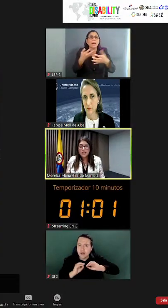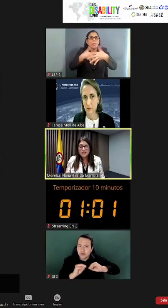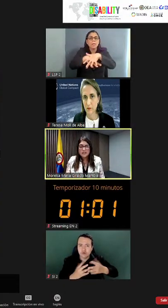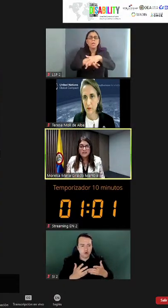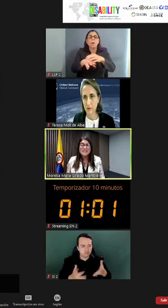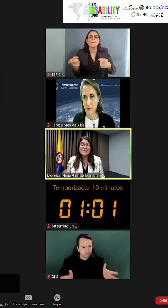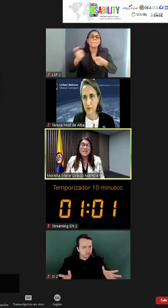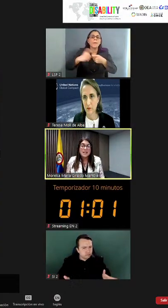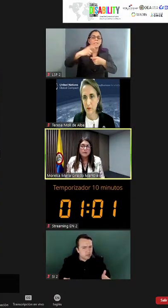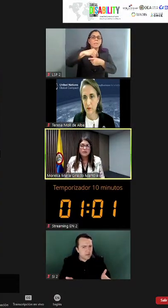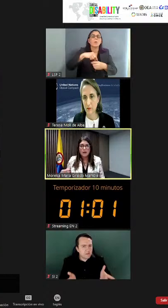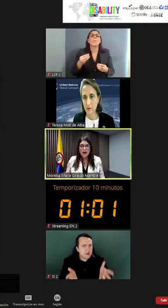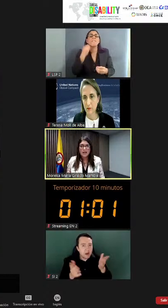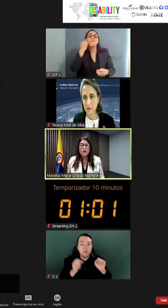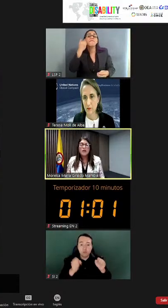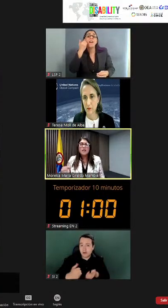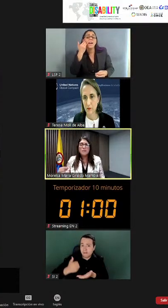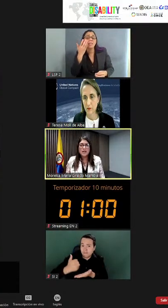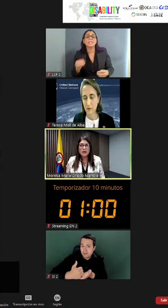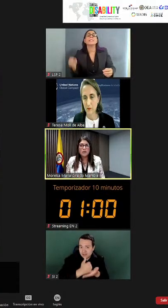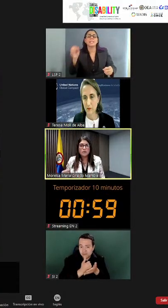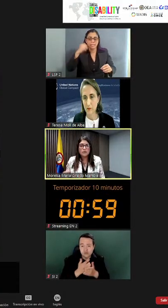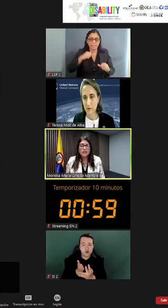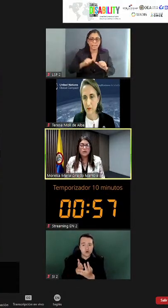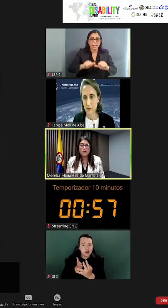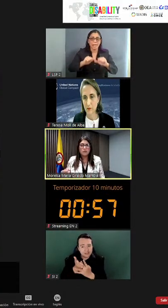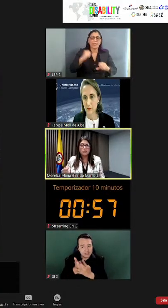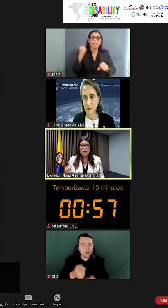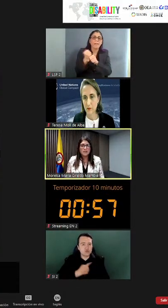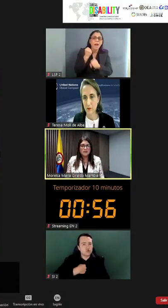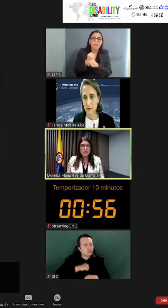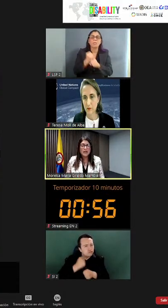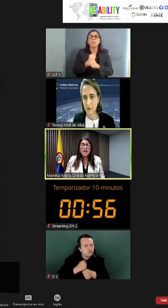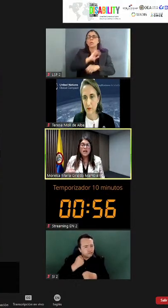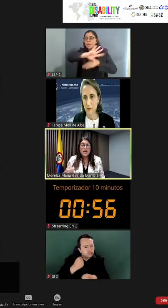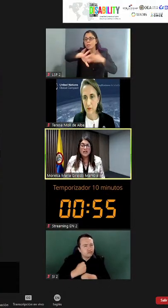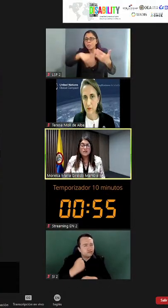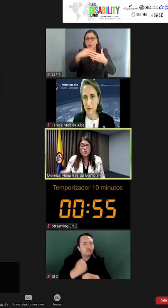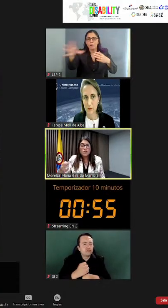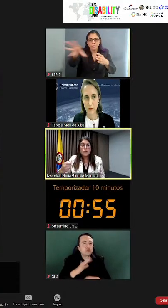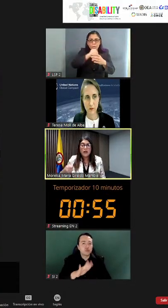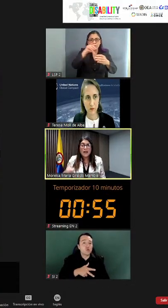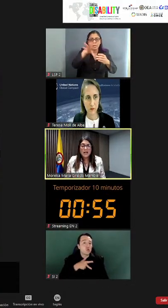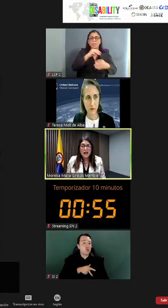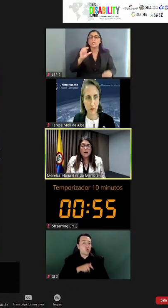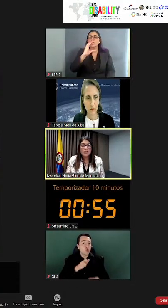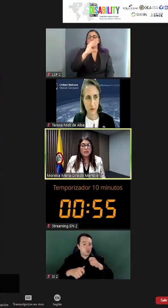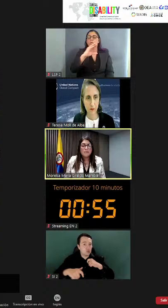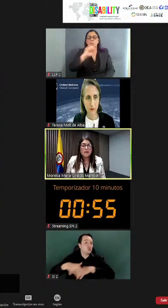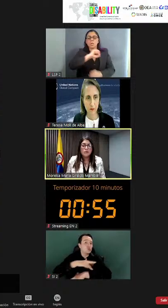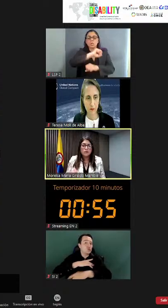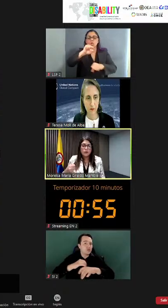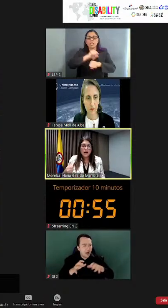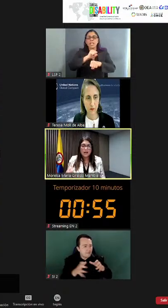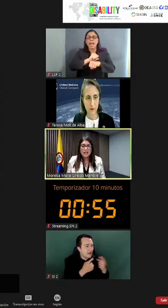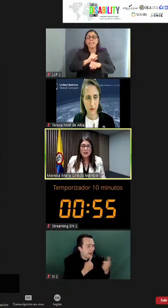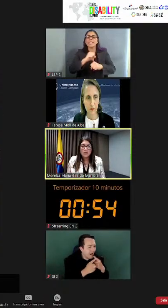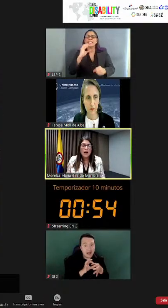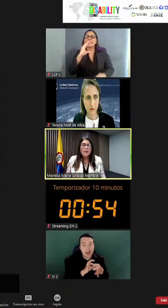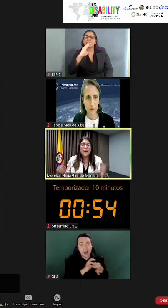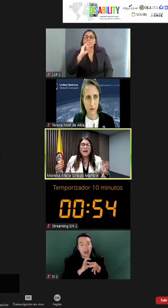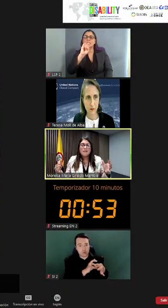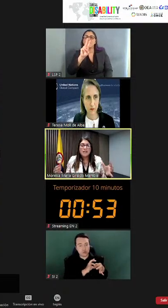and training that are inclusive participatory and accessible we continue working with the civil society which is a great